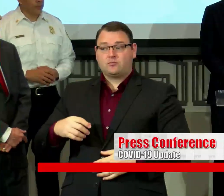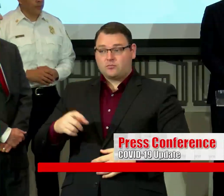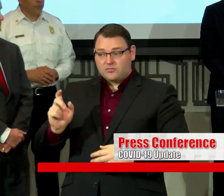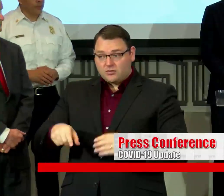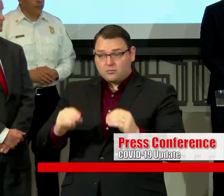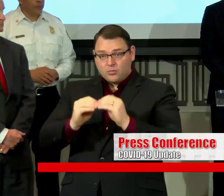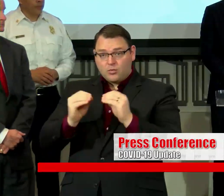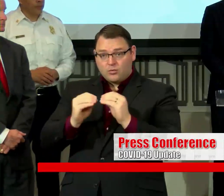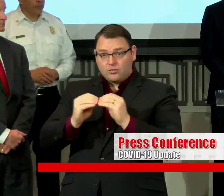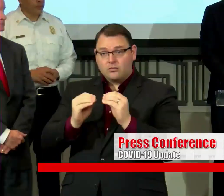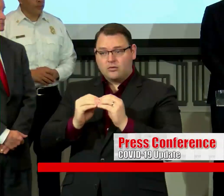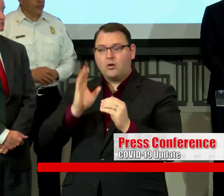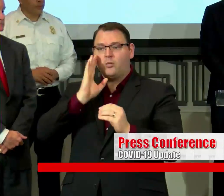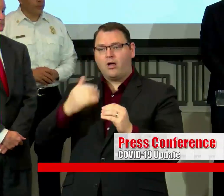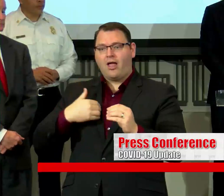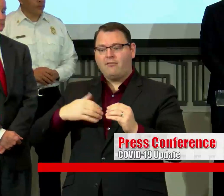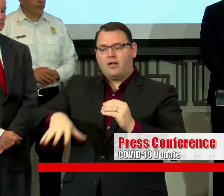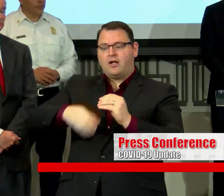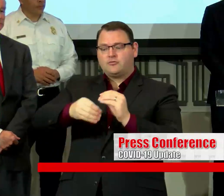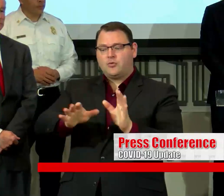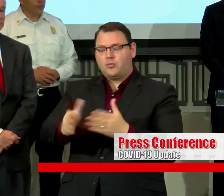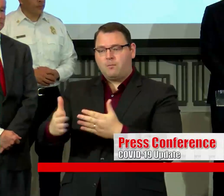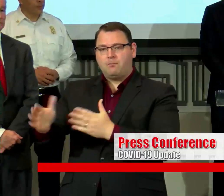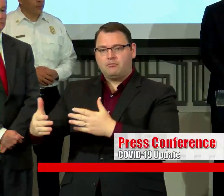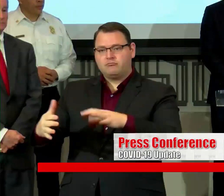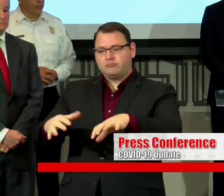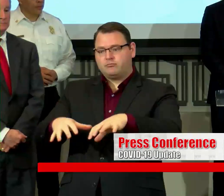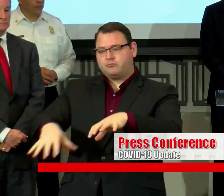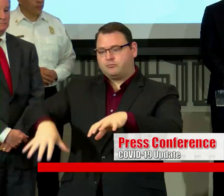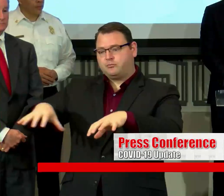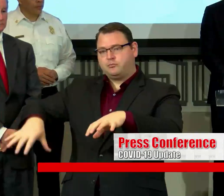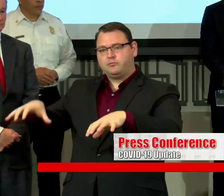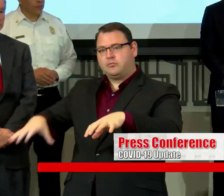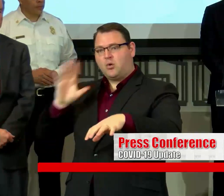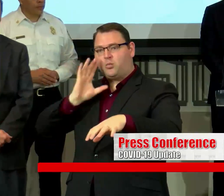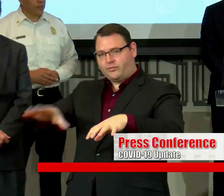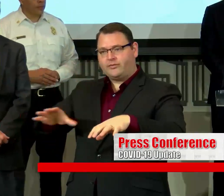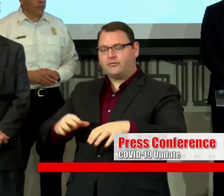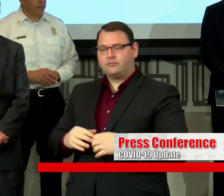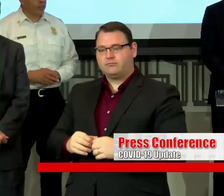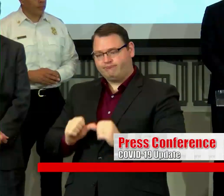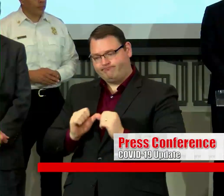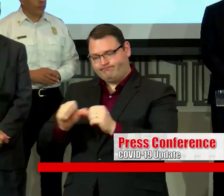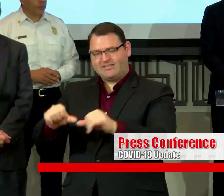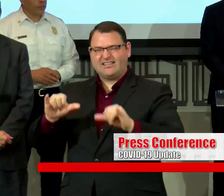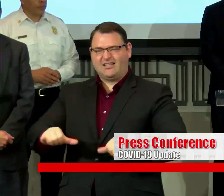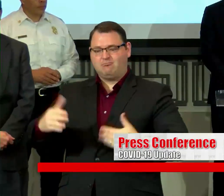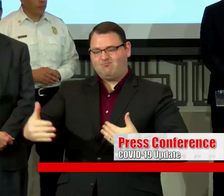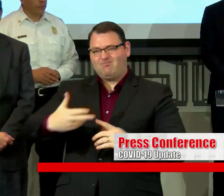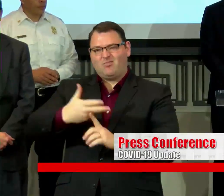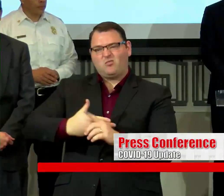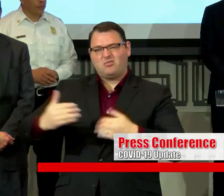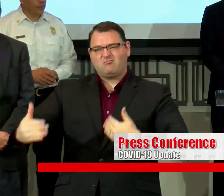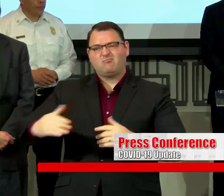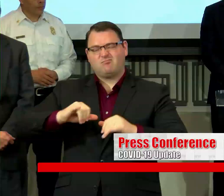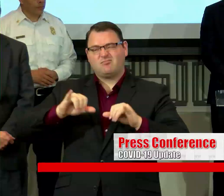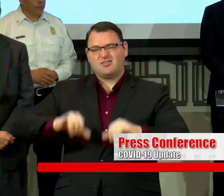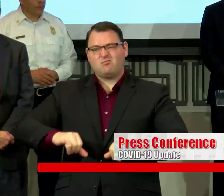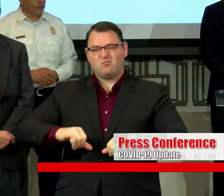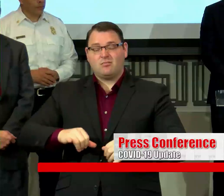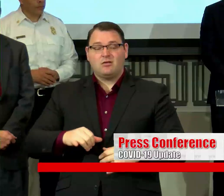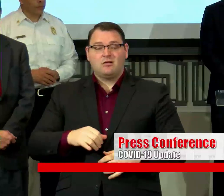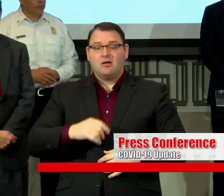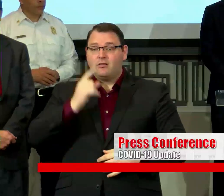for the same lease terms. The additional inventory will allow the city to house not only first responders, but also